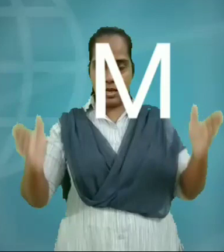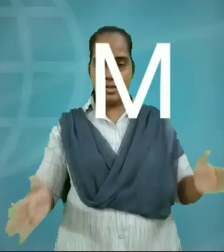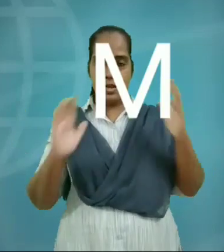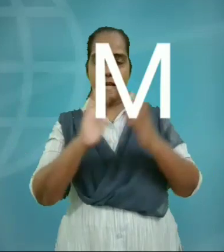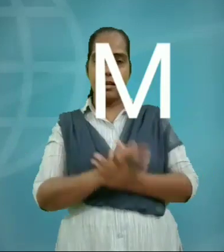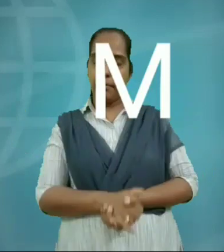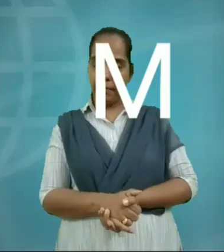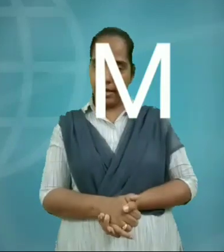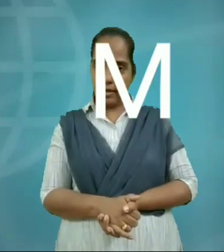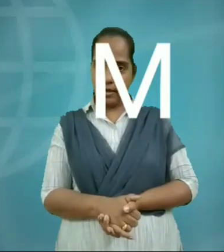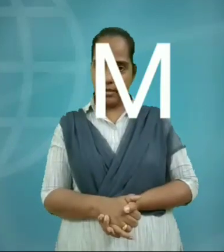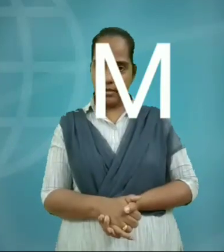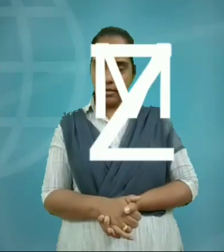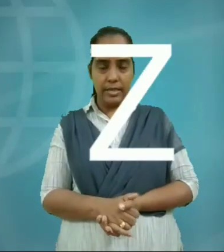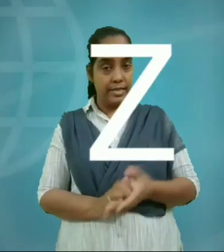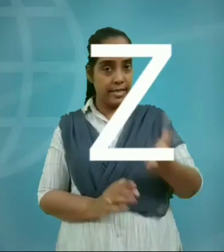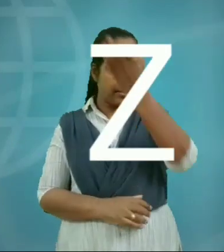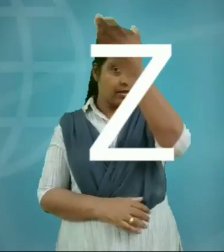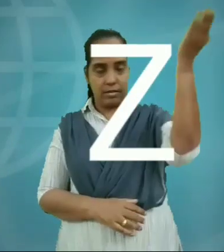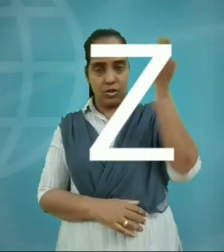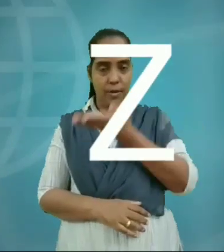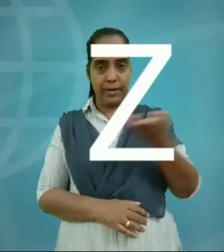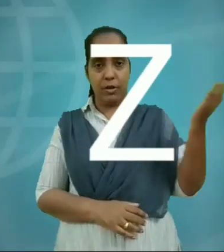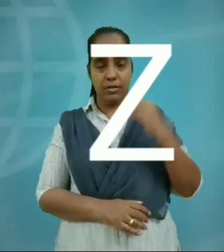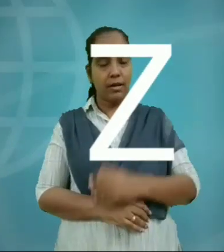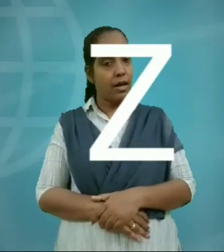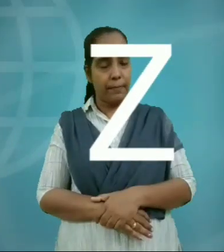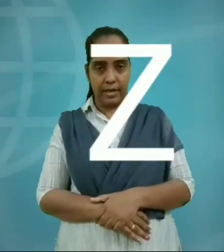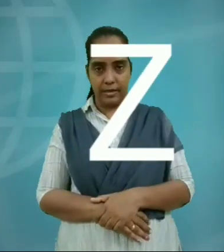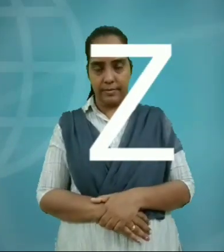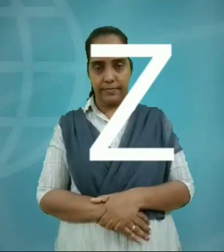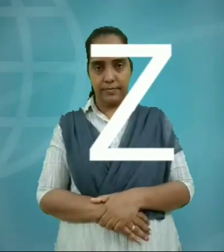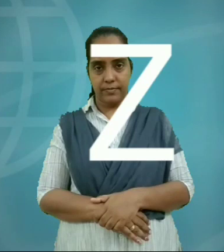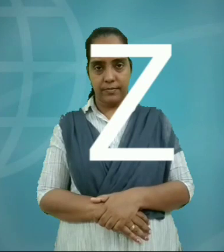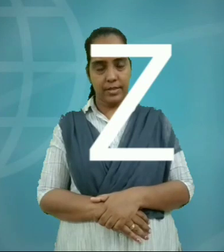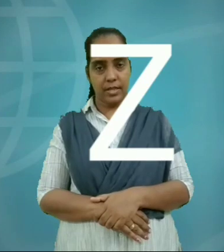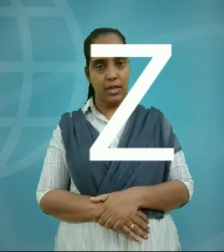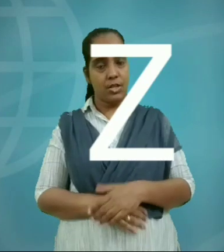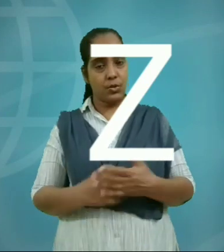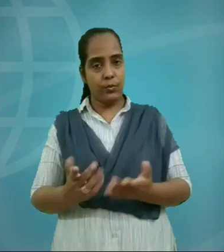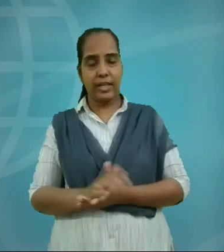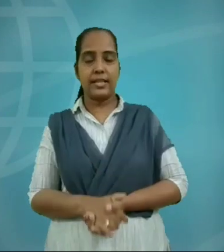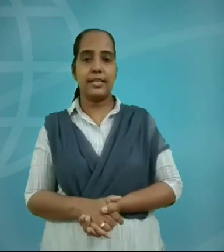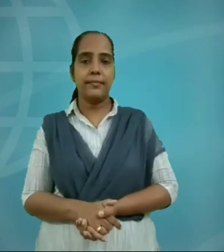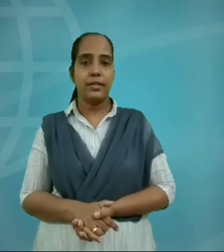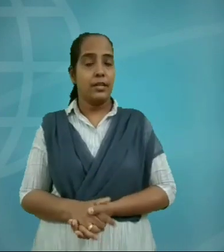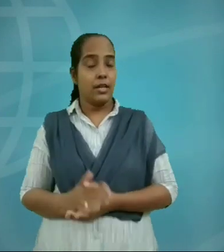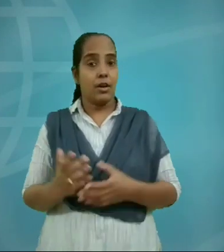sides are parallel. Z. Top and bottom are parallel. Isn't it? So we can see a lot